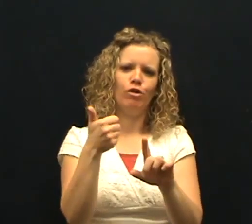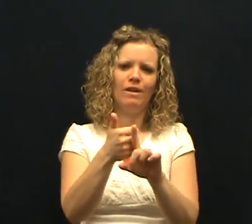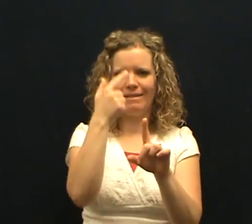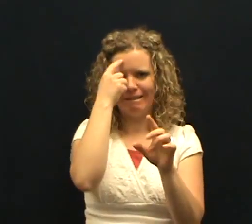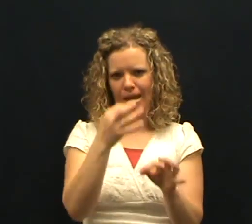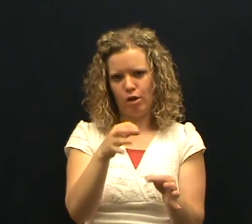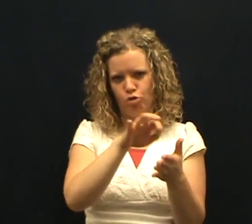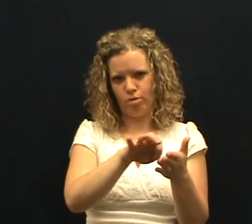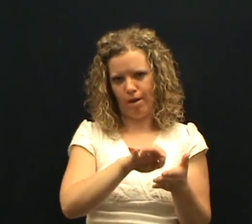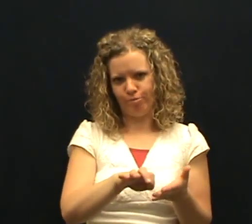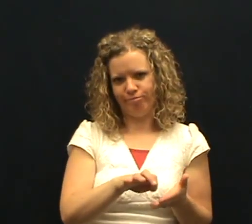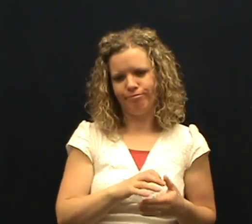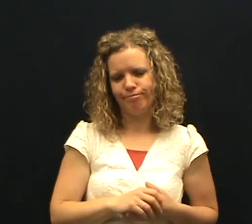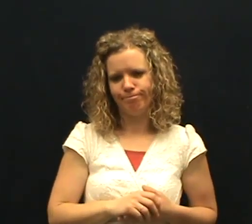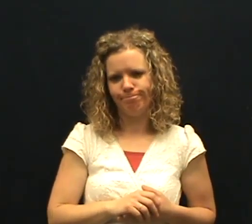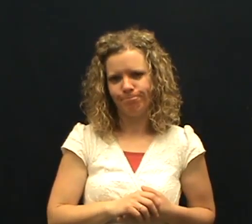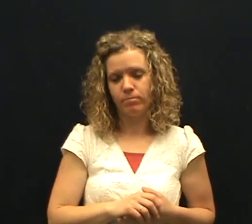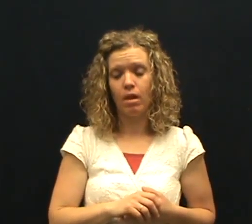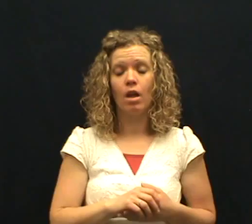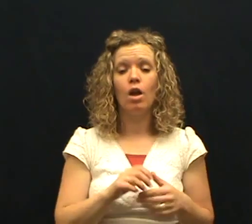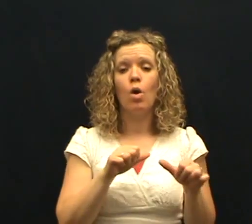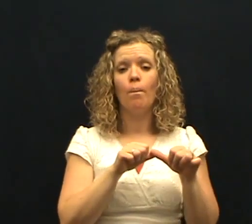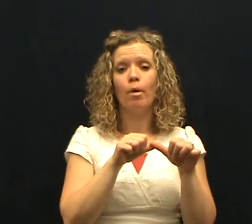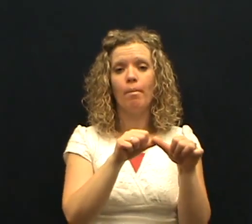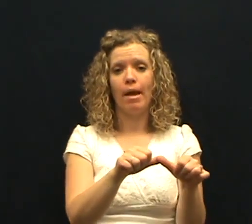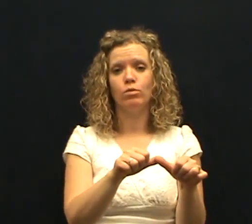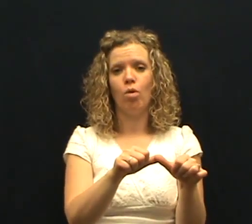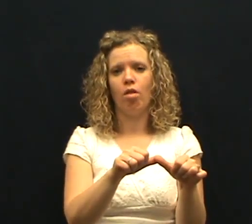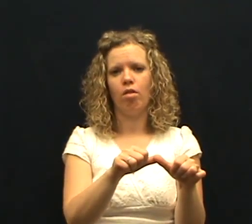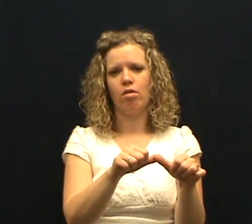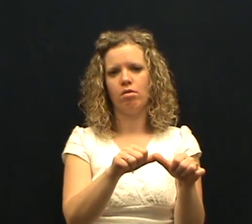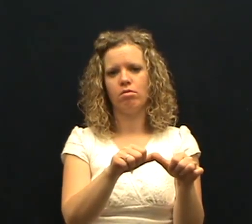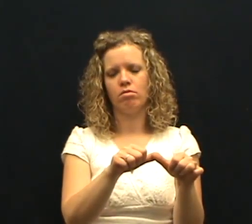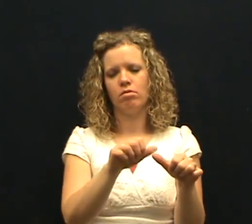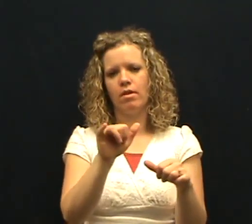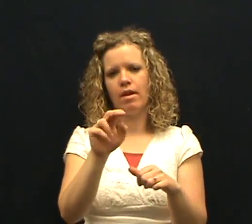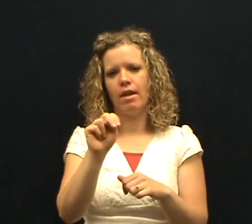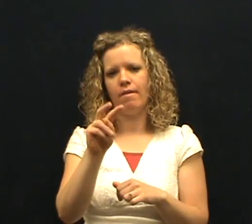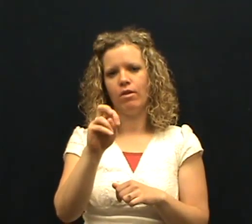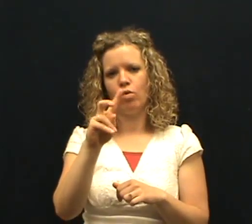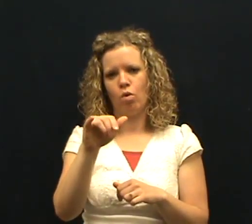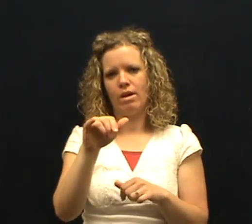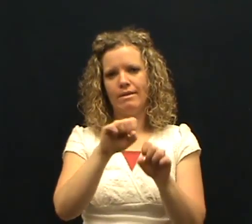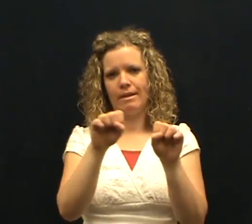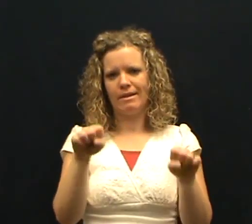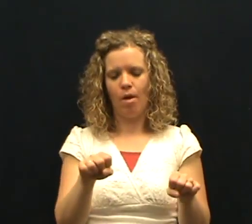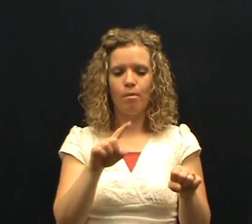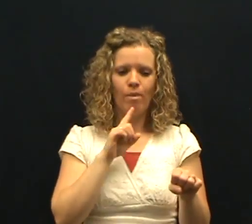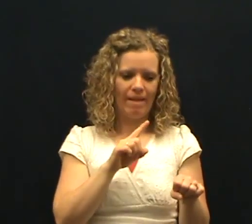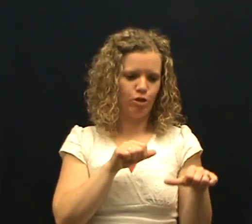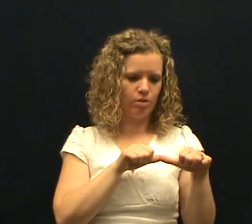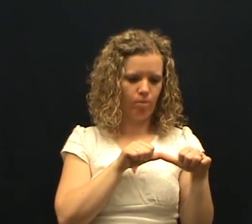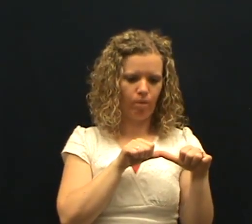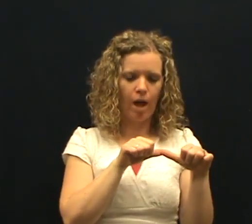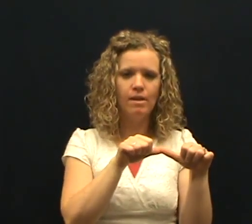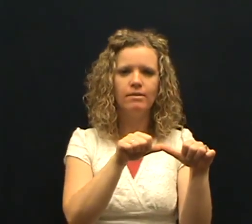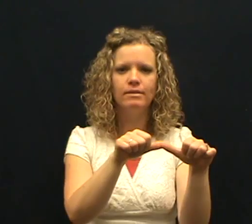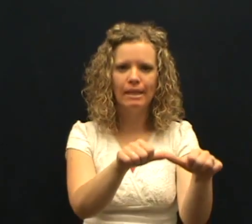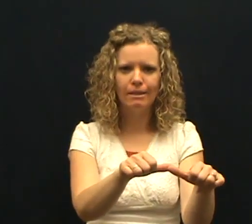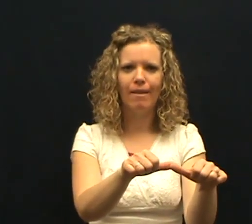So, so the perpetual inventory system perpetually tracks inventory, keeps it up to date every time there's a